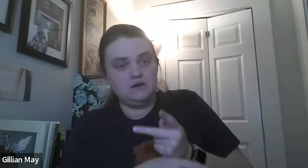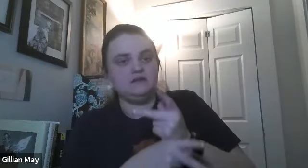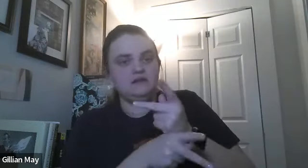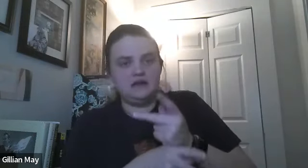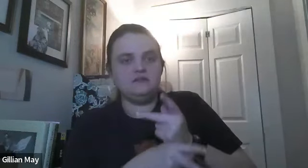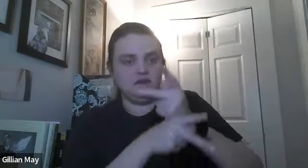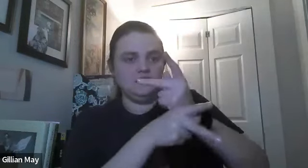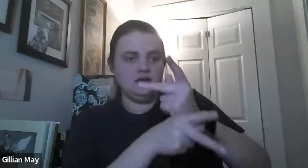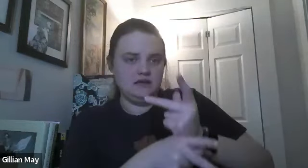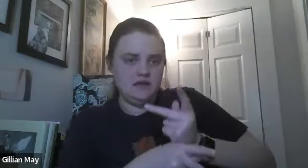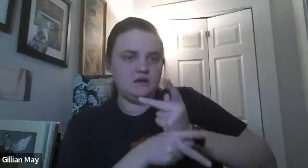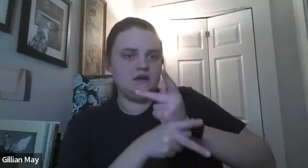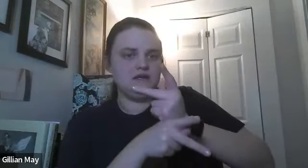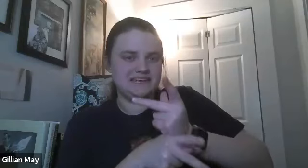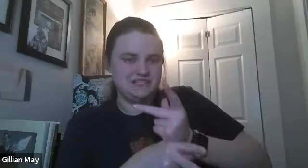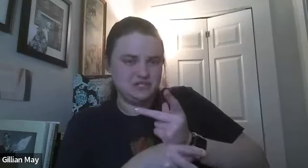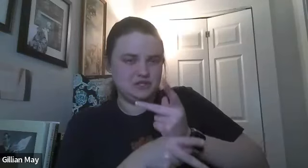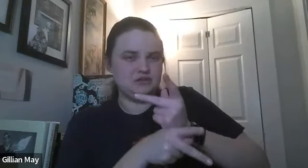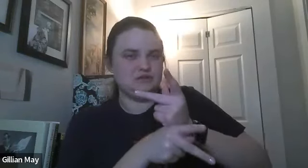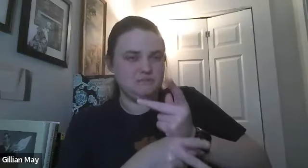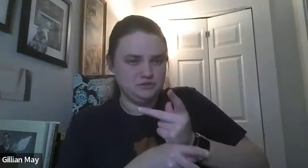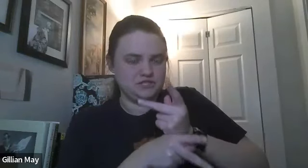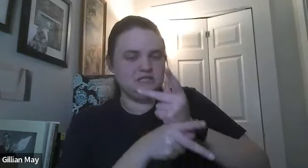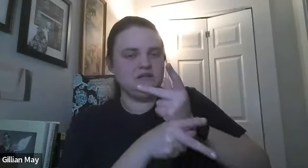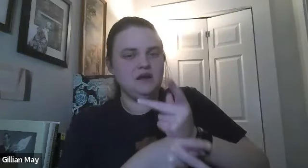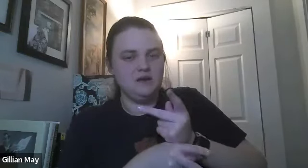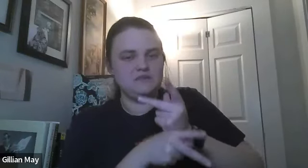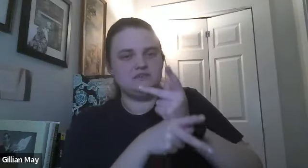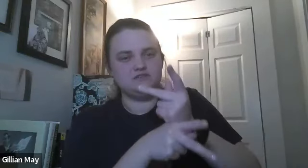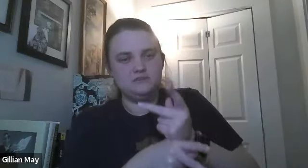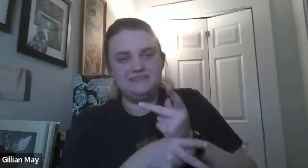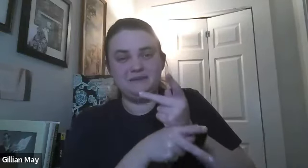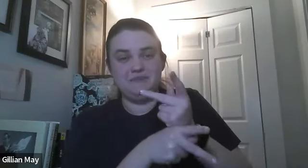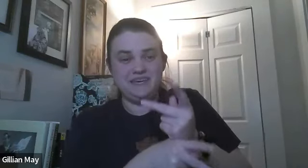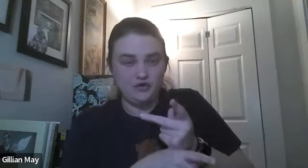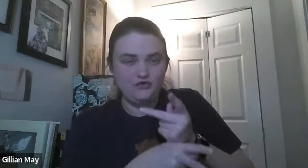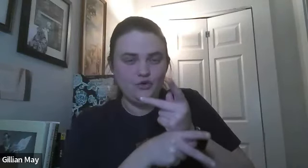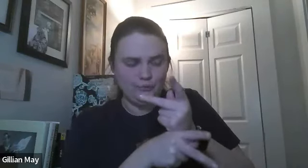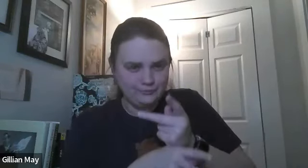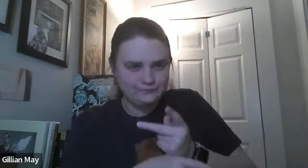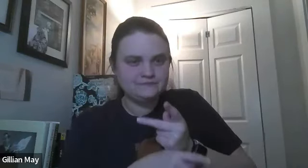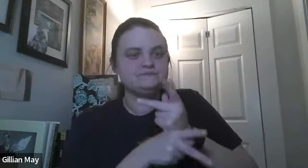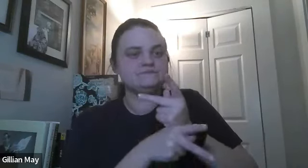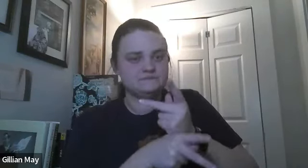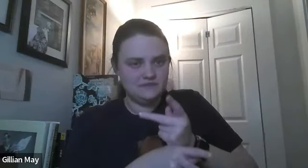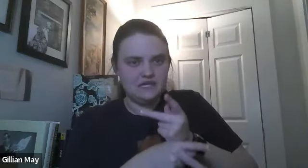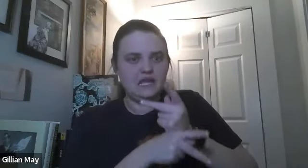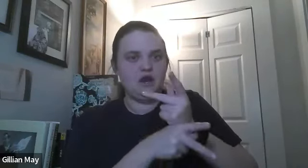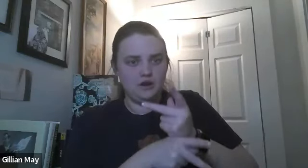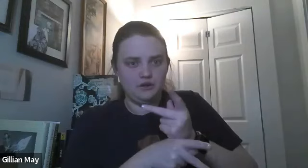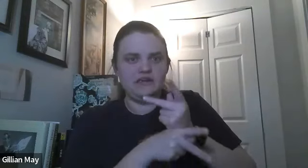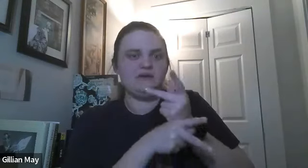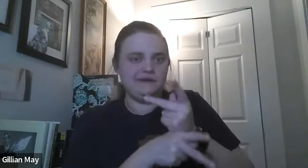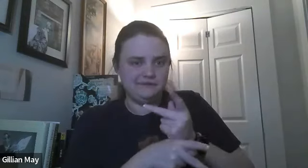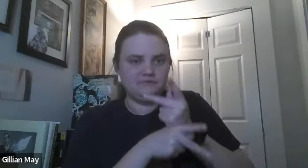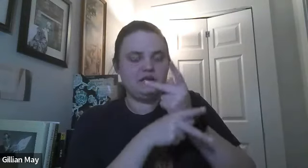caring, I had to think. Caring is that circular motion. This also can be like, be careful. Care, caring,